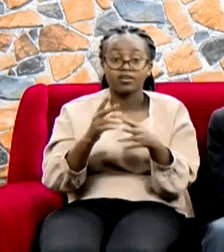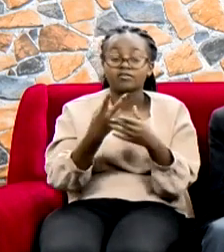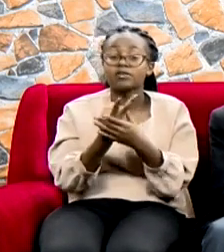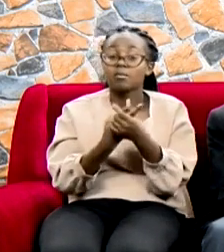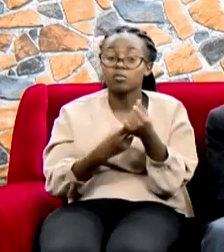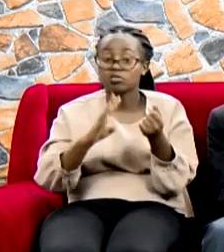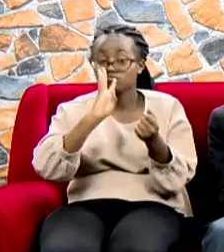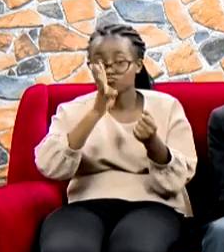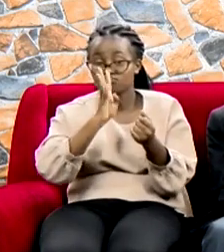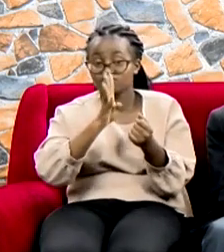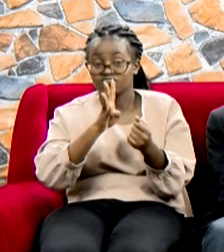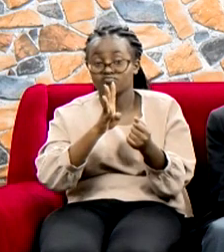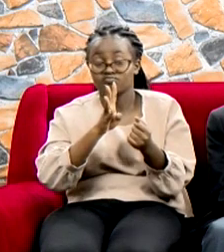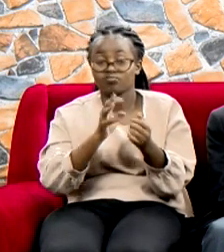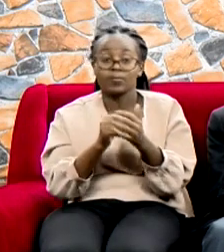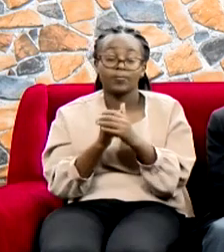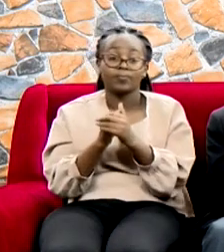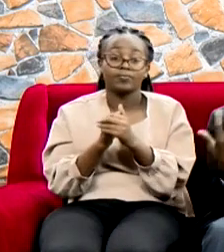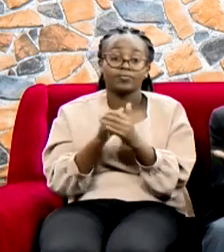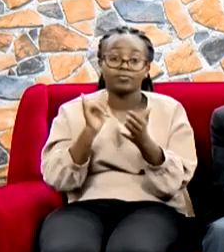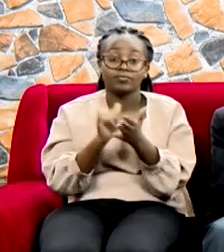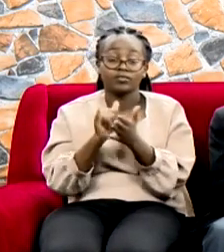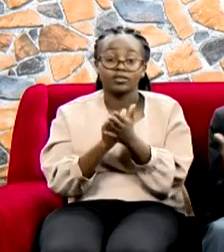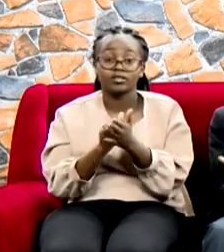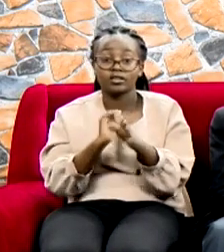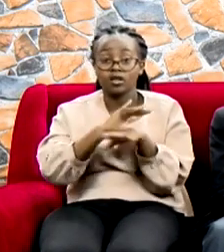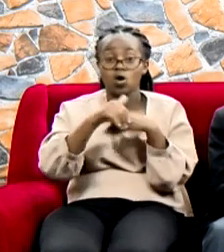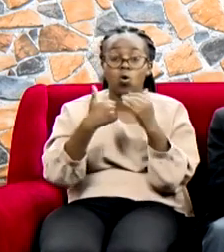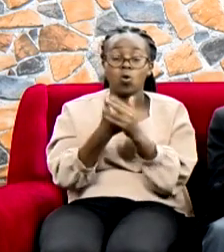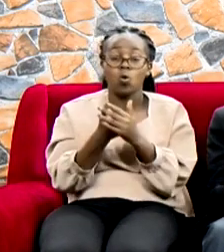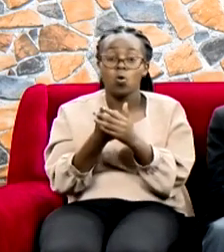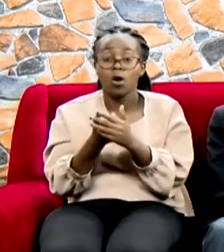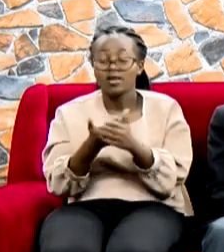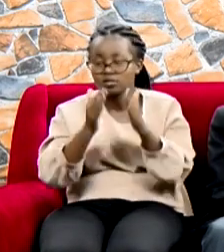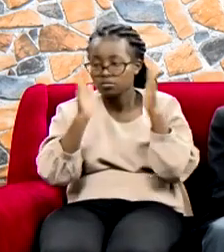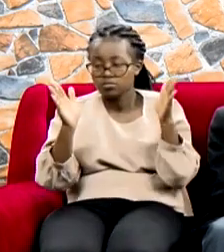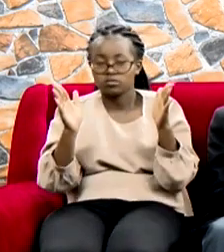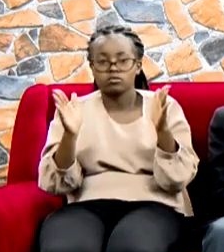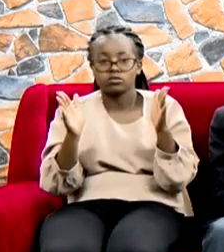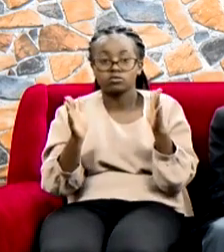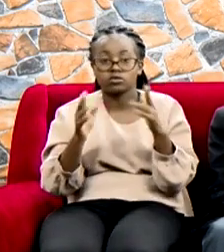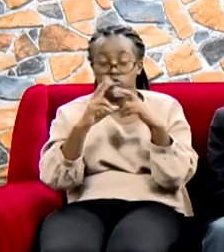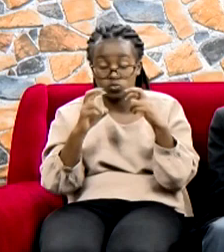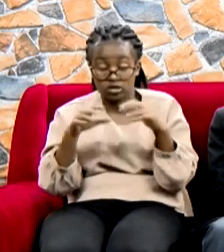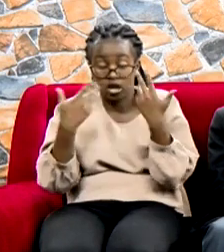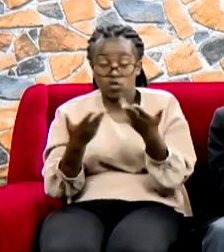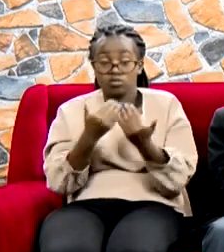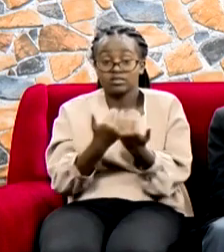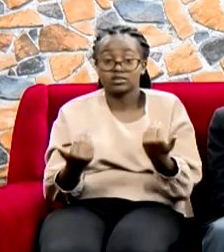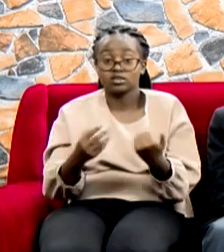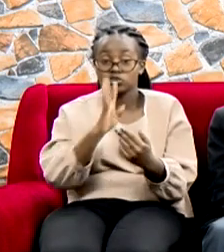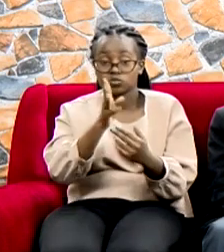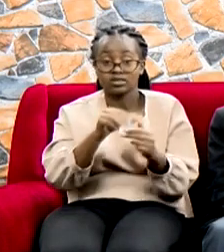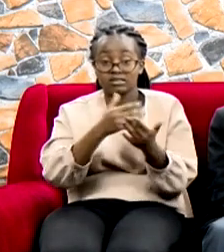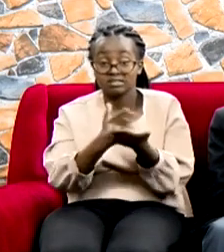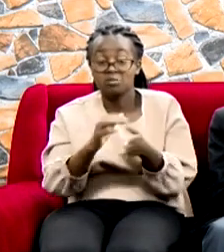verbal and non-verbal communication. So that's a whole area, it's a wide area, looking at the way the child is talking. Some